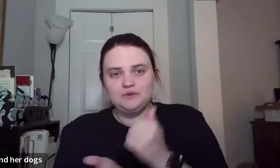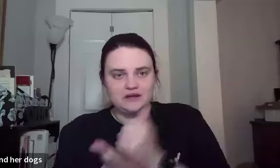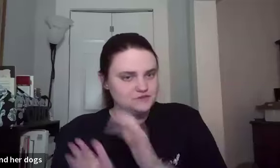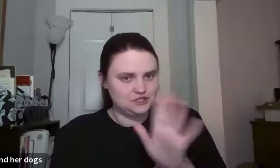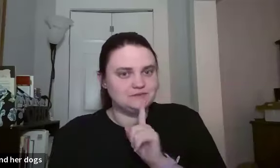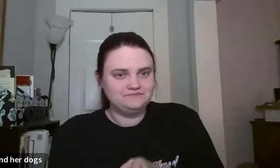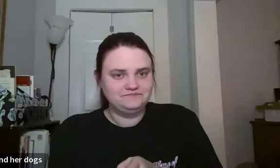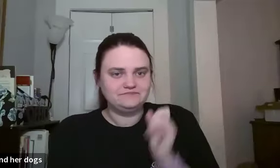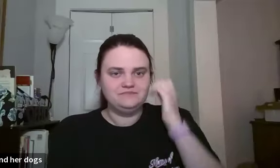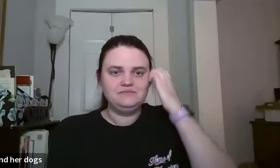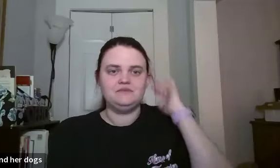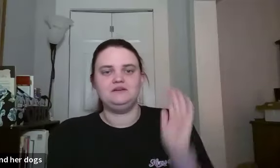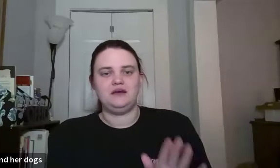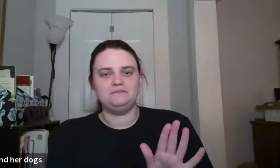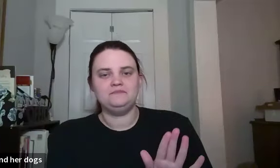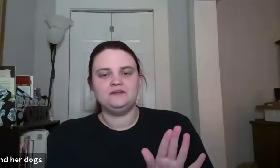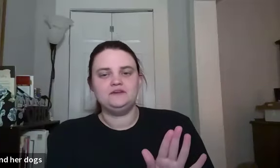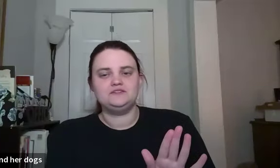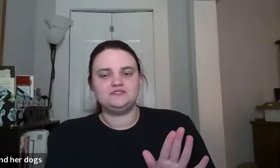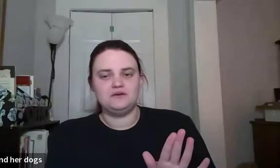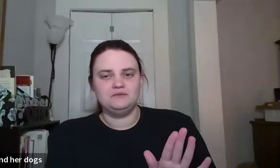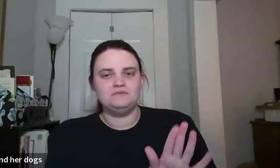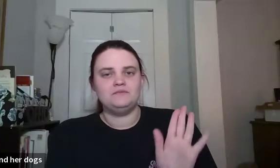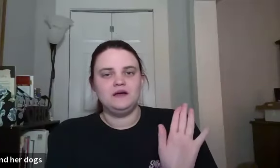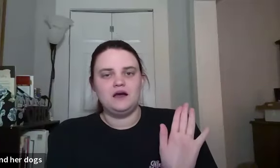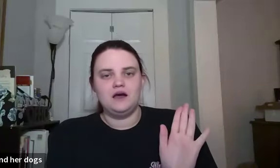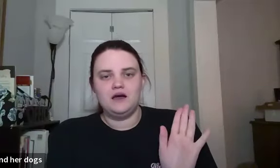you guys for sure. Okay, so,